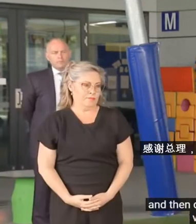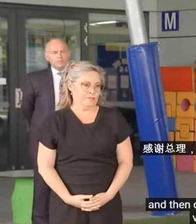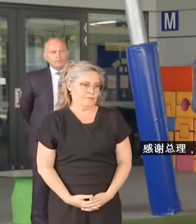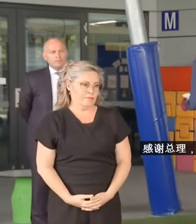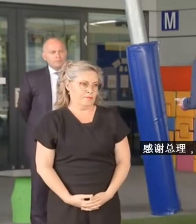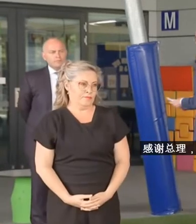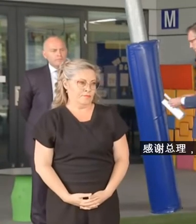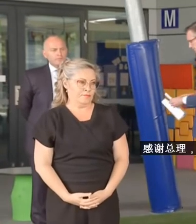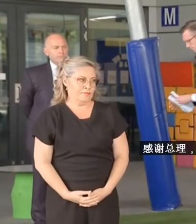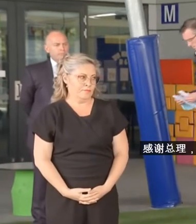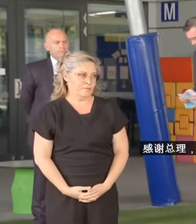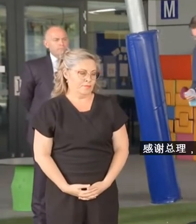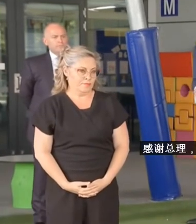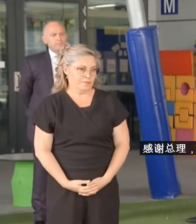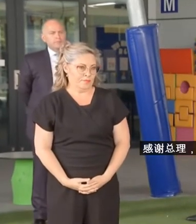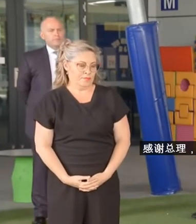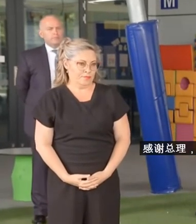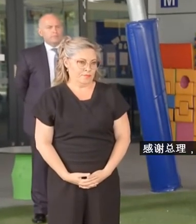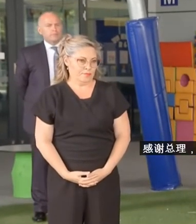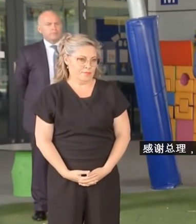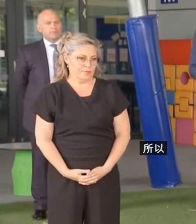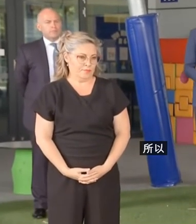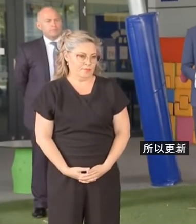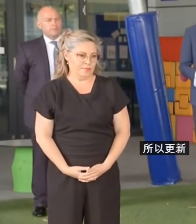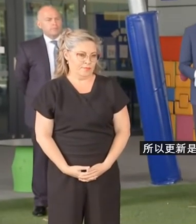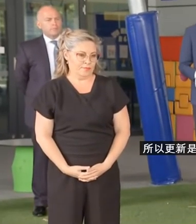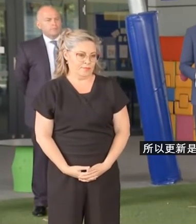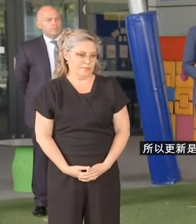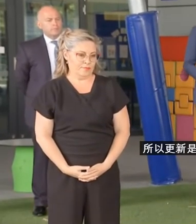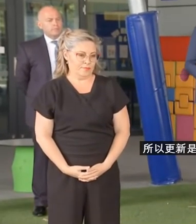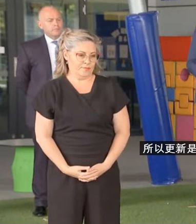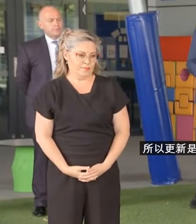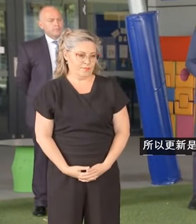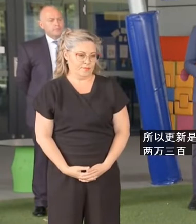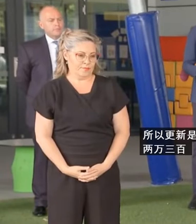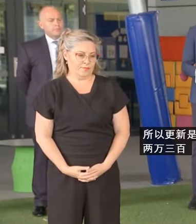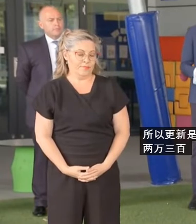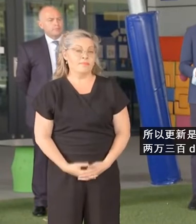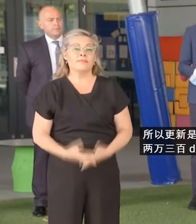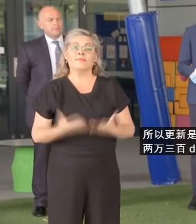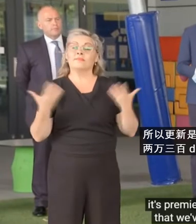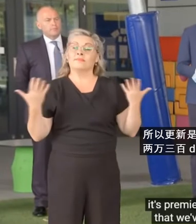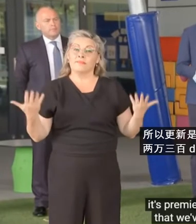Thanks, Premier. So the update is that we've had